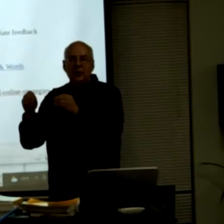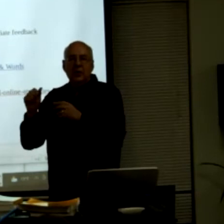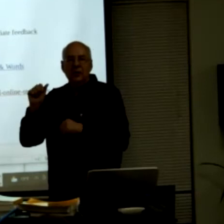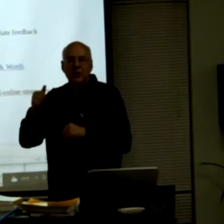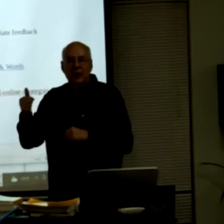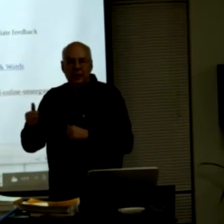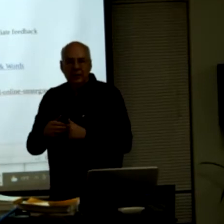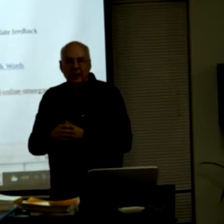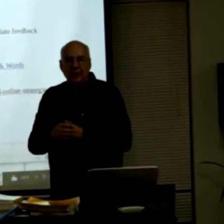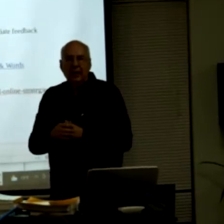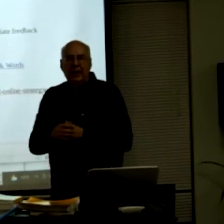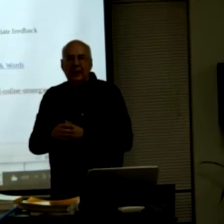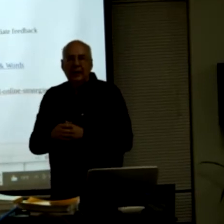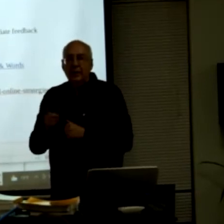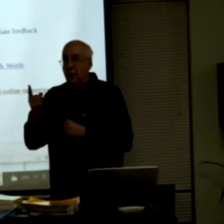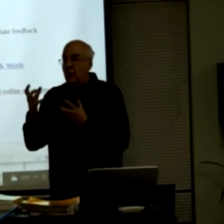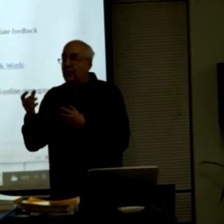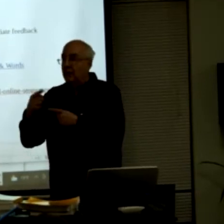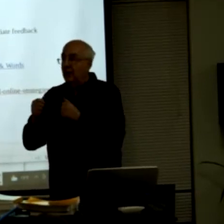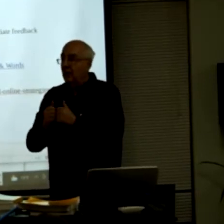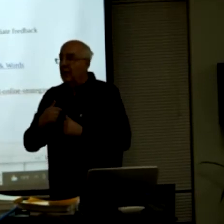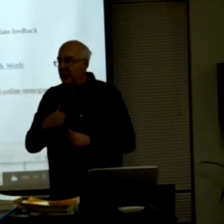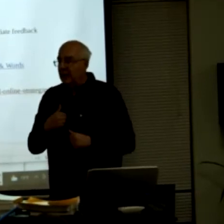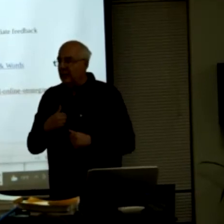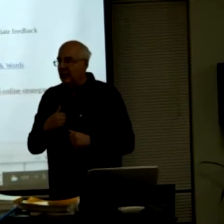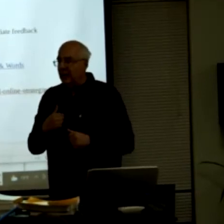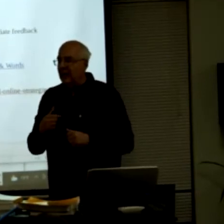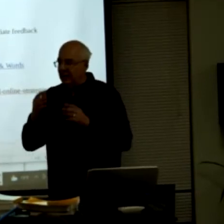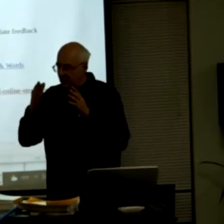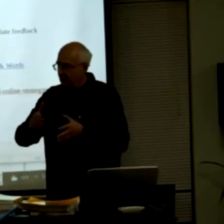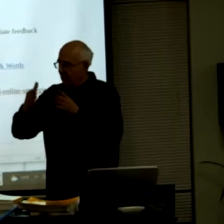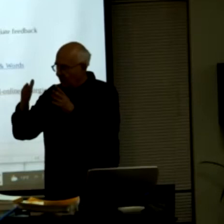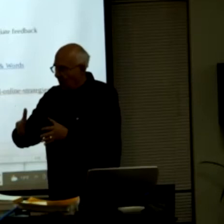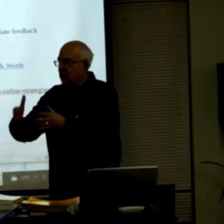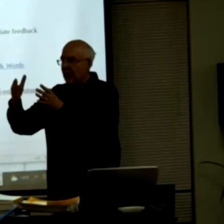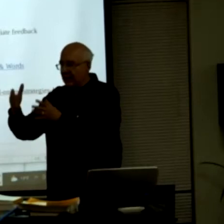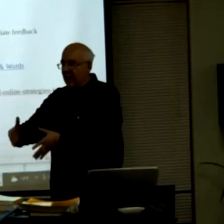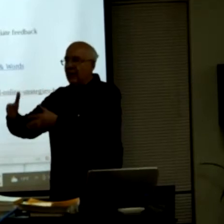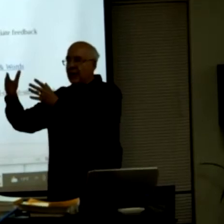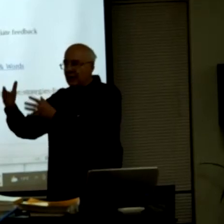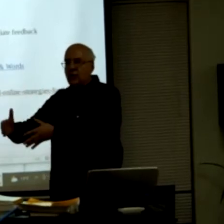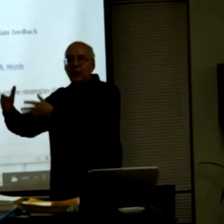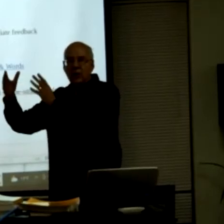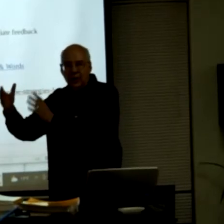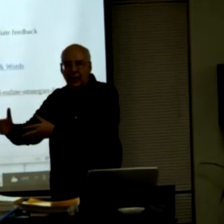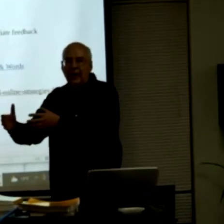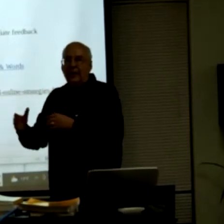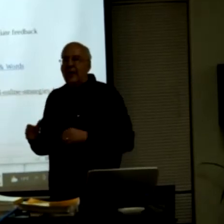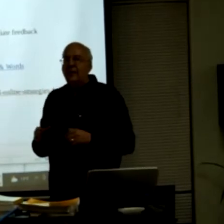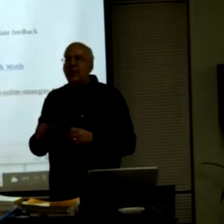store tomorrow, do you want to come with me? Okay, that's one sign for every English word. And they even will